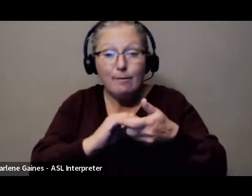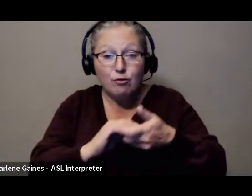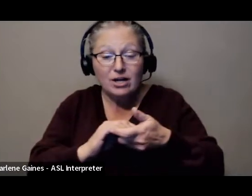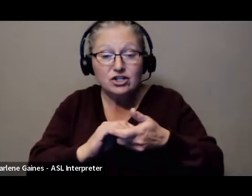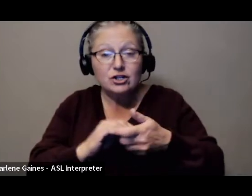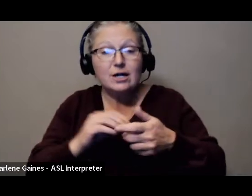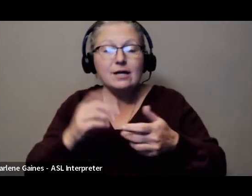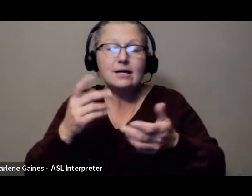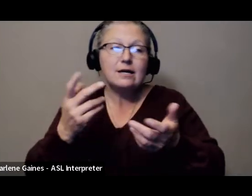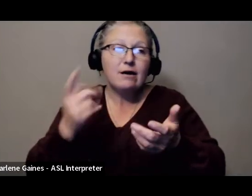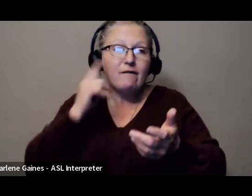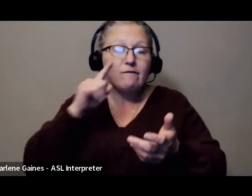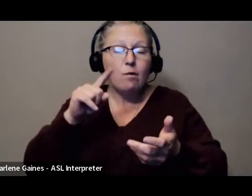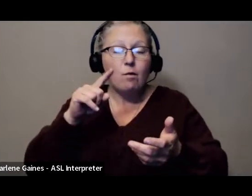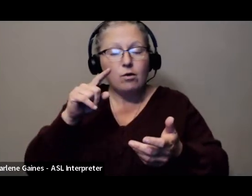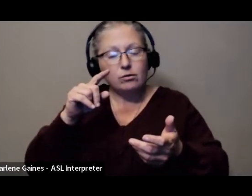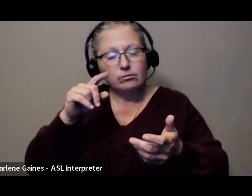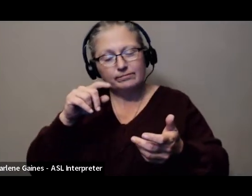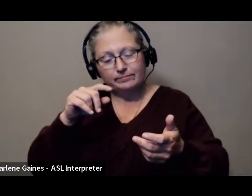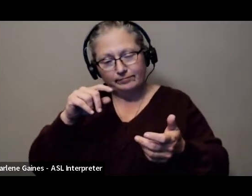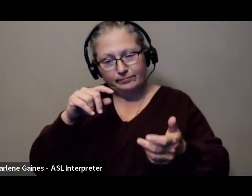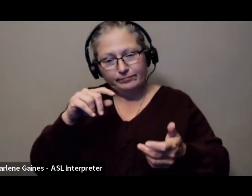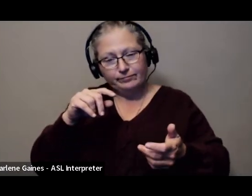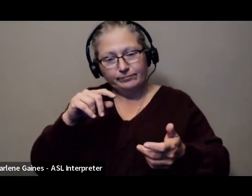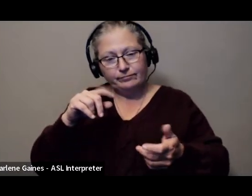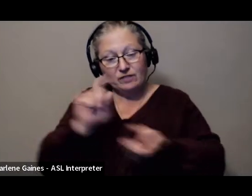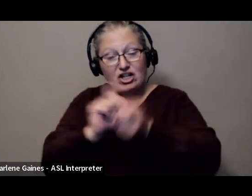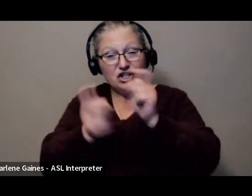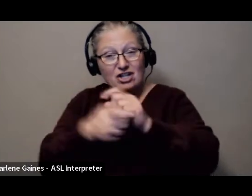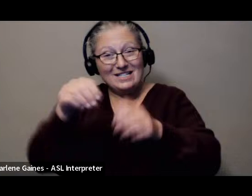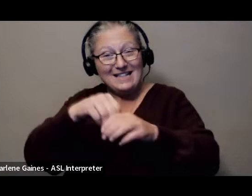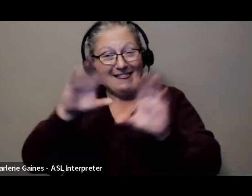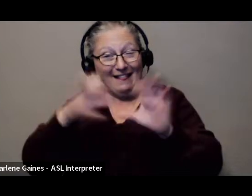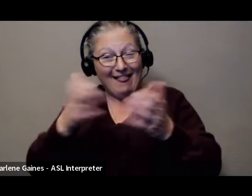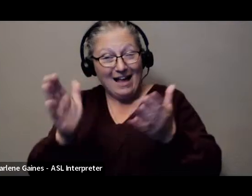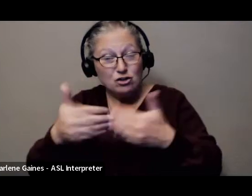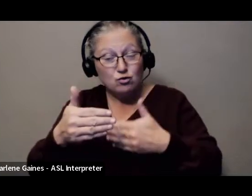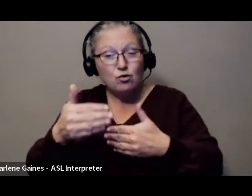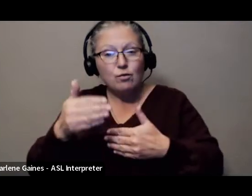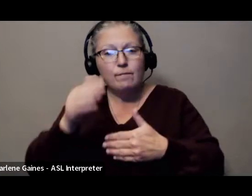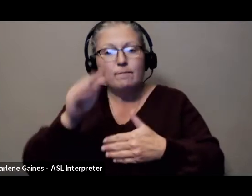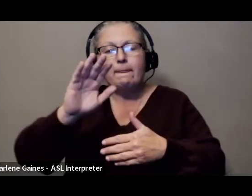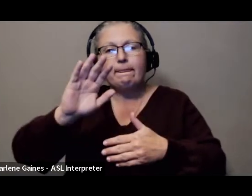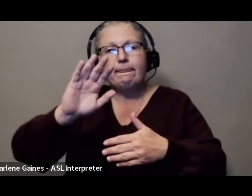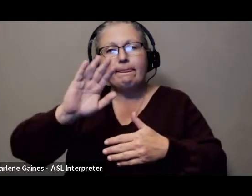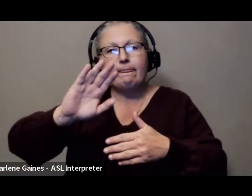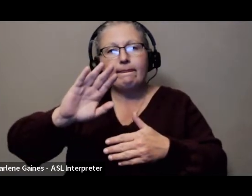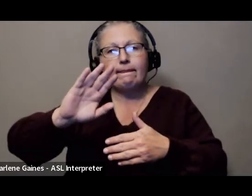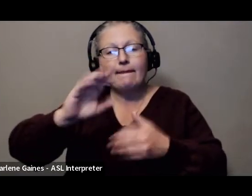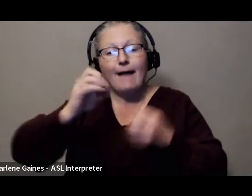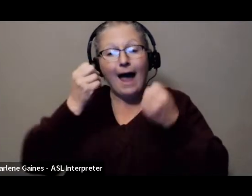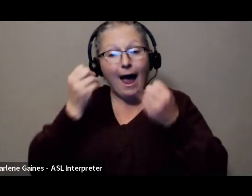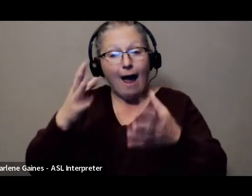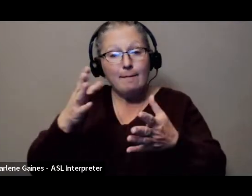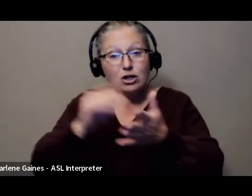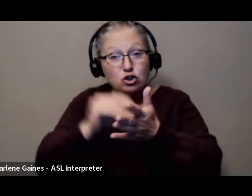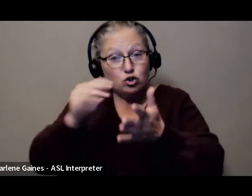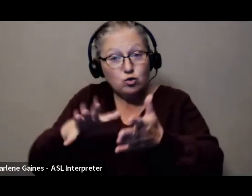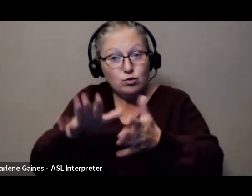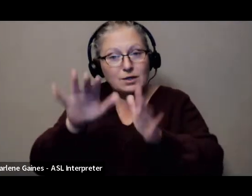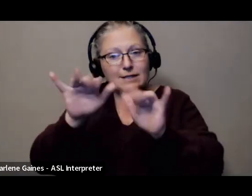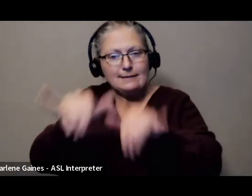And in terms of the changes in the classroom, all the numbers of students will remain